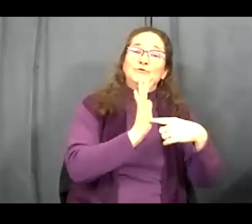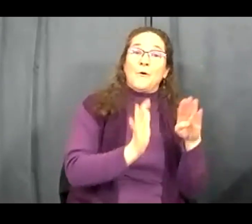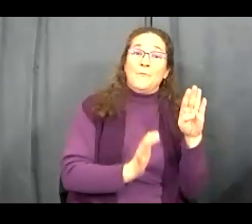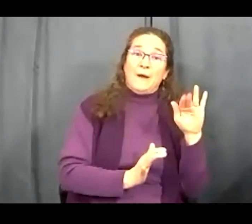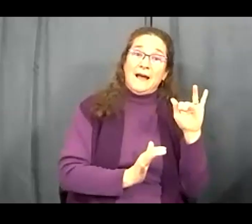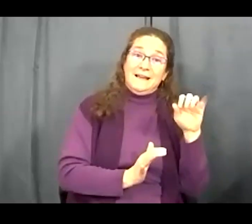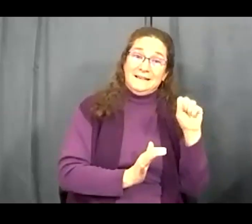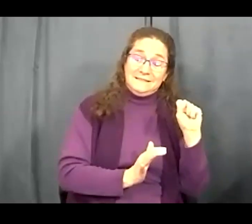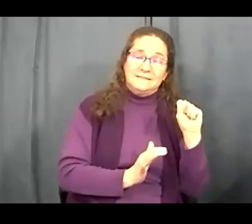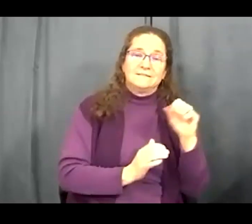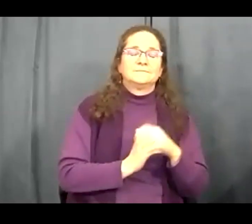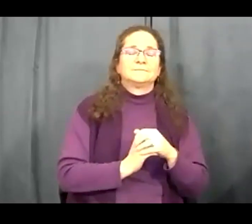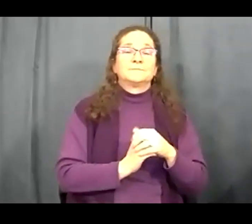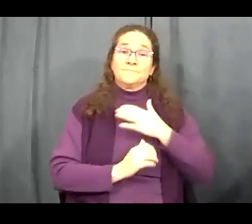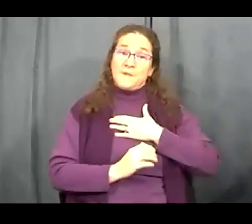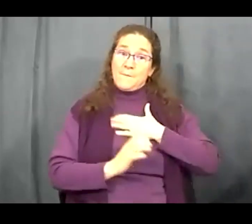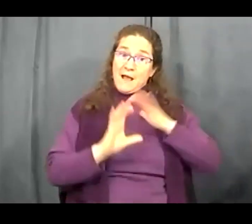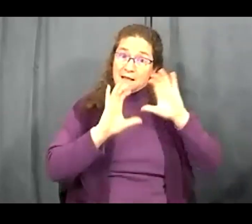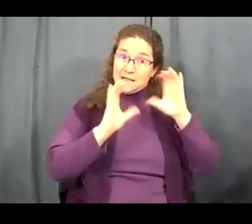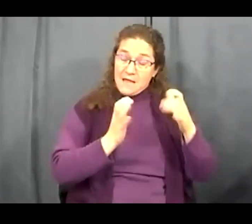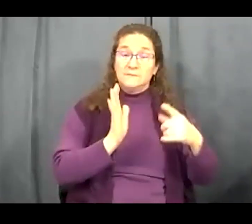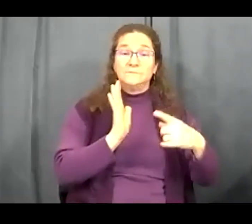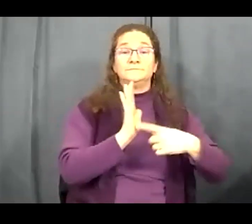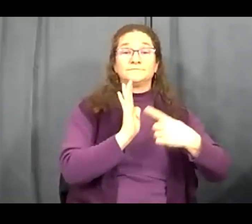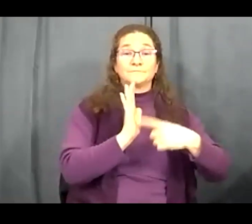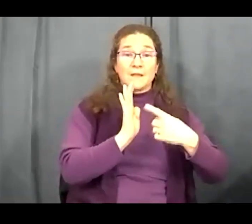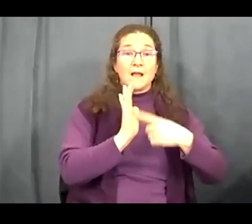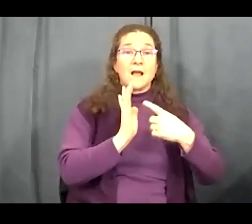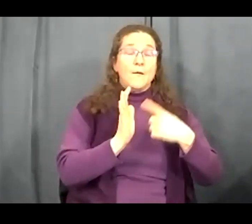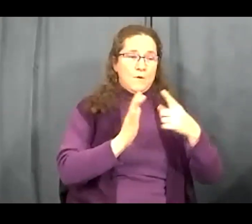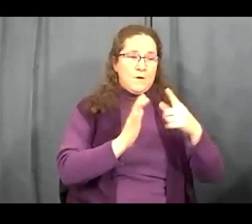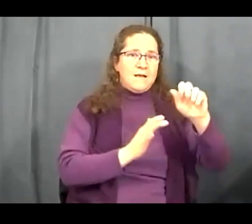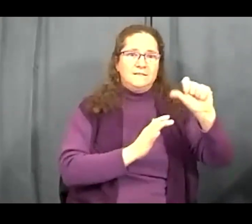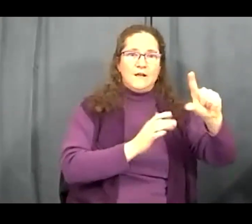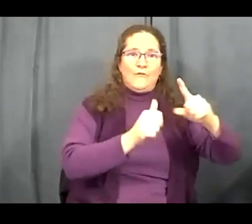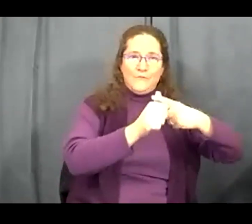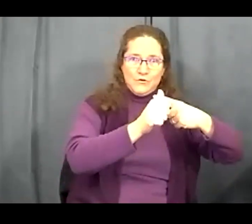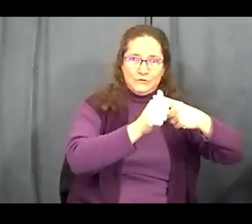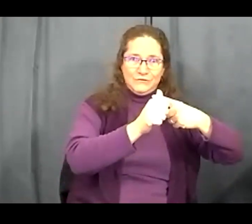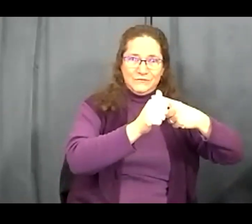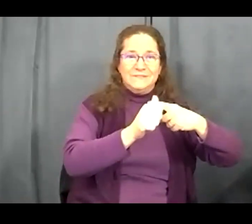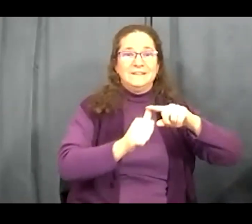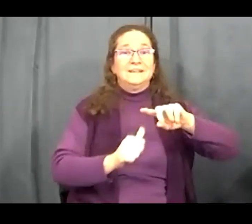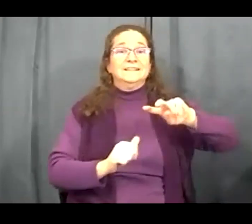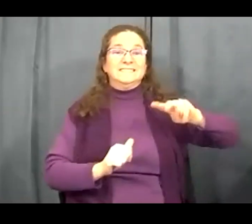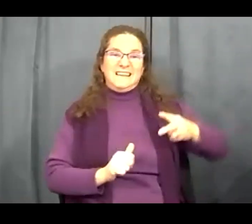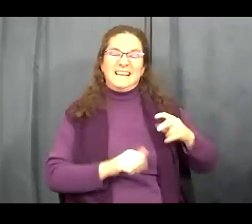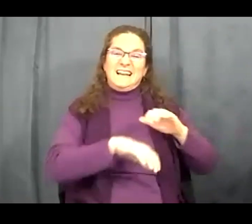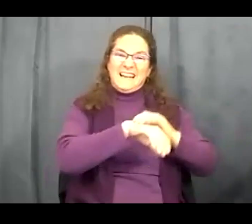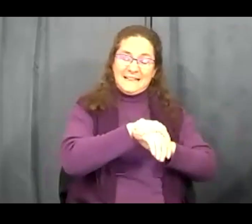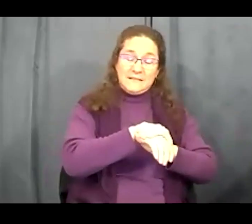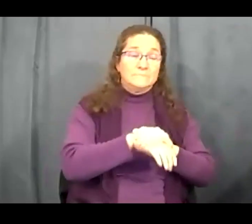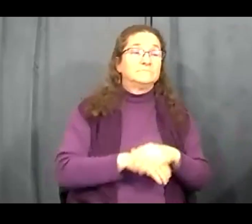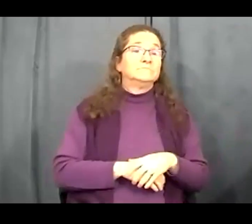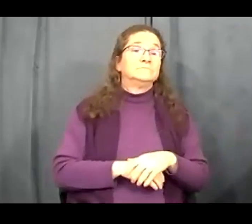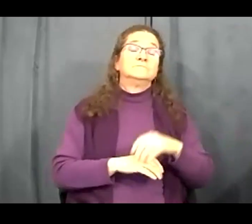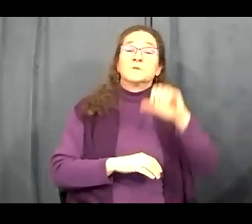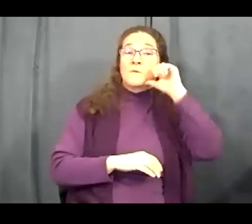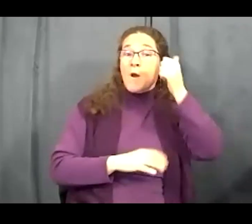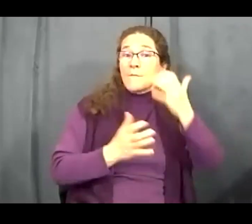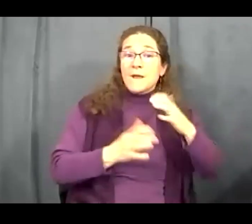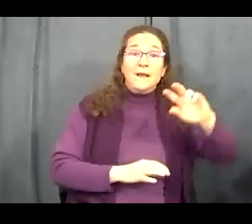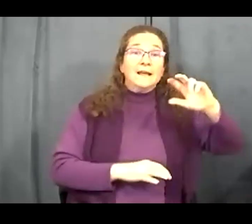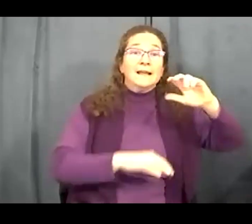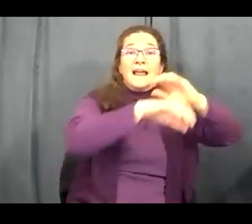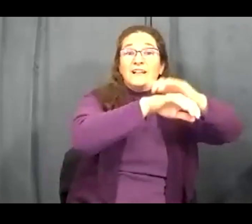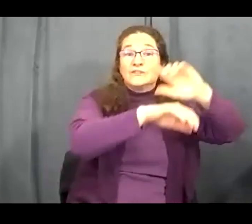classroom, for certain lessons, I've done where I was going to do ASL first, English second. Another day I may do English first and ASL